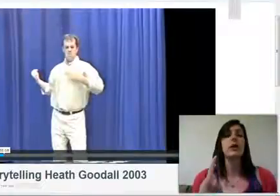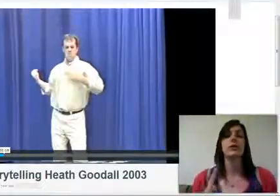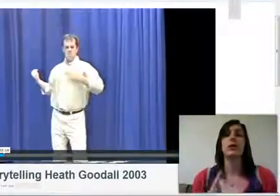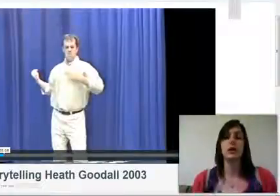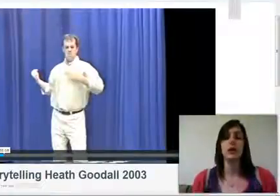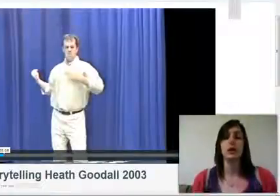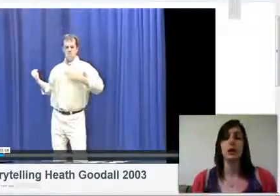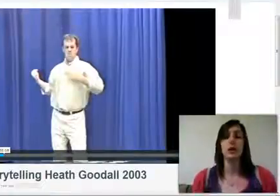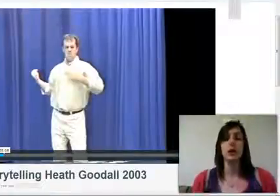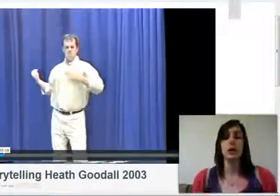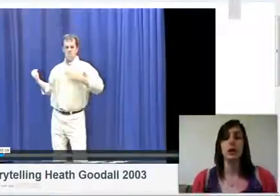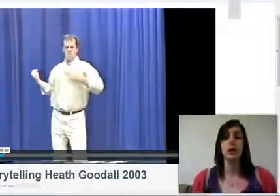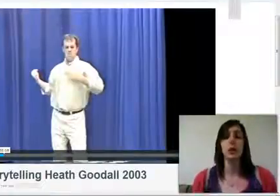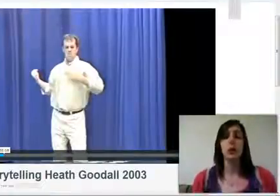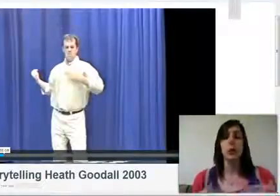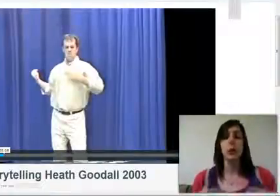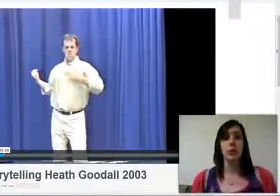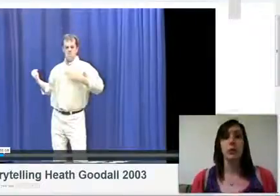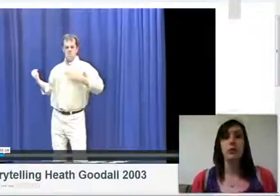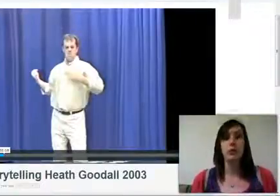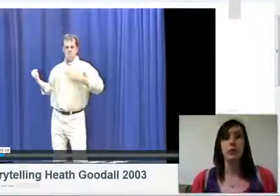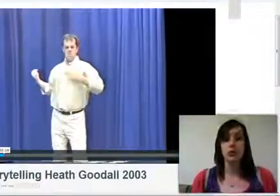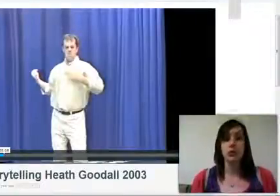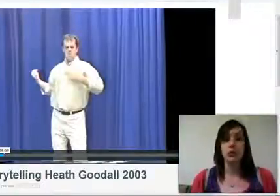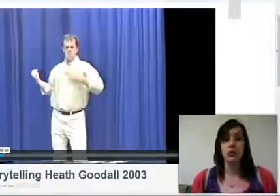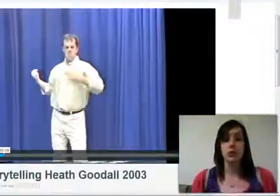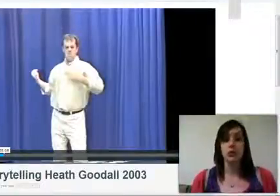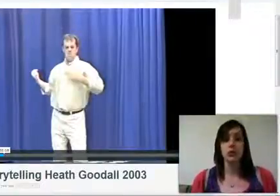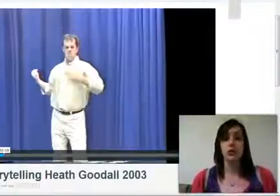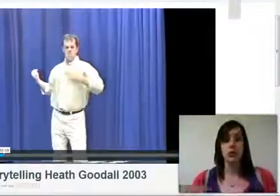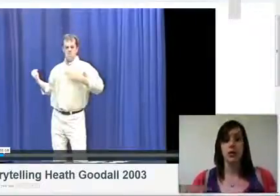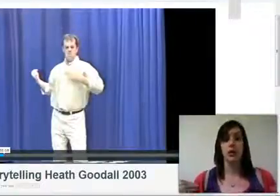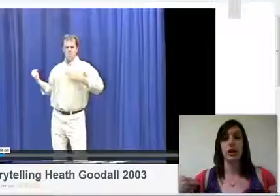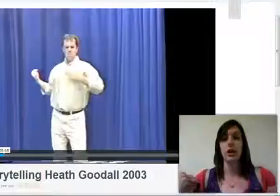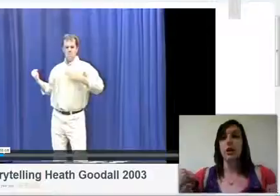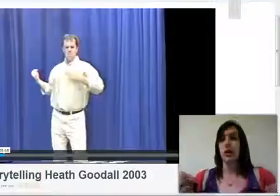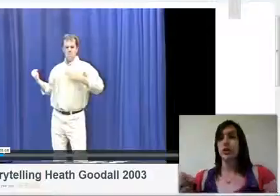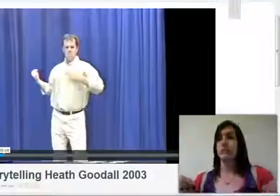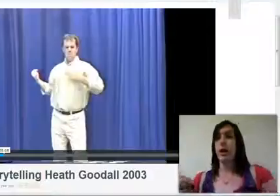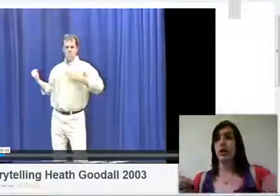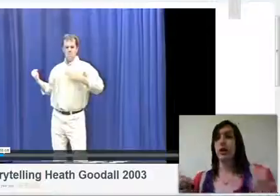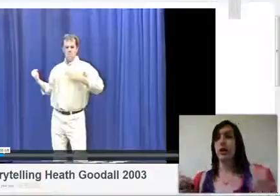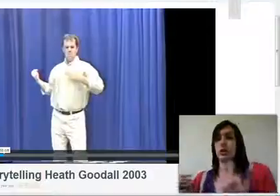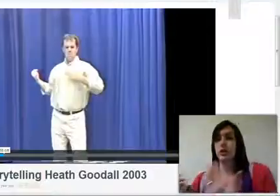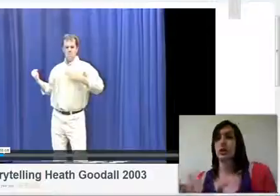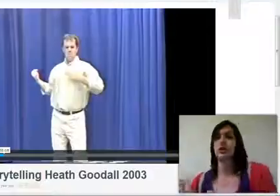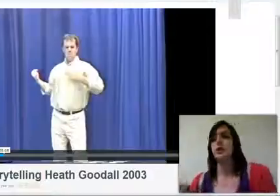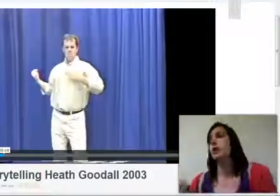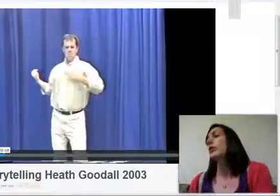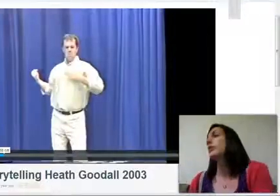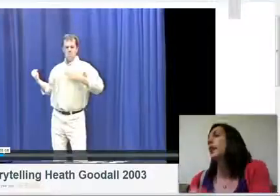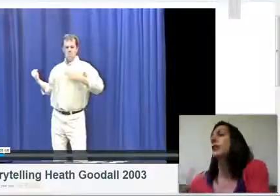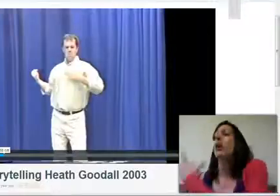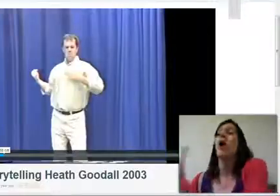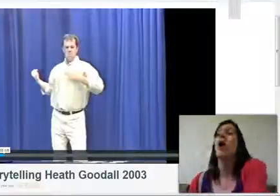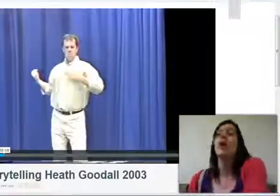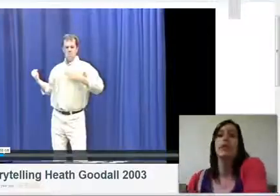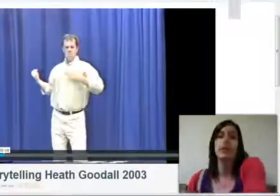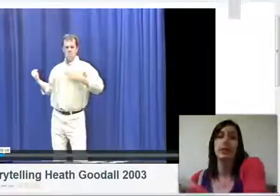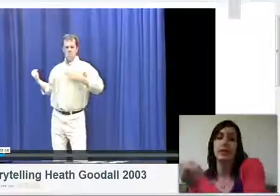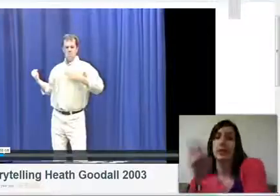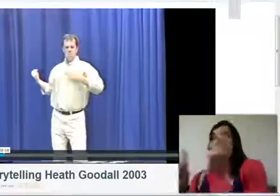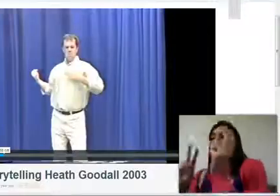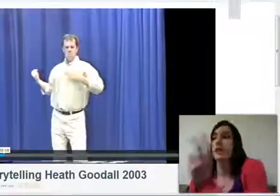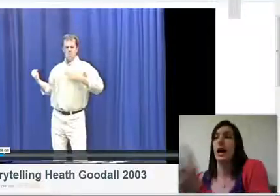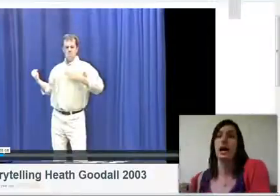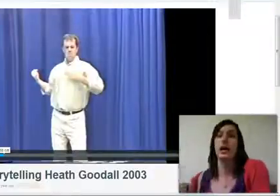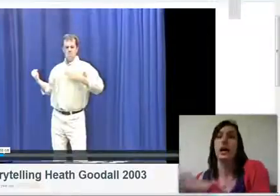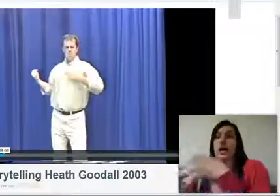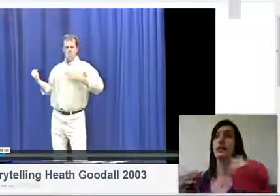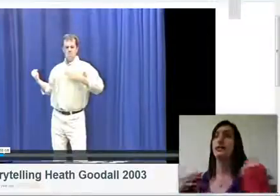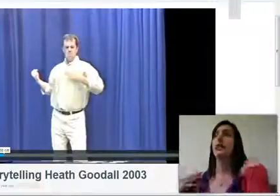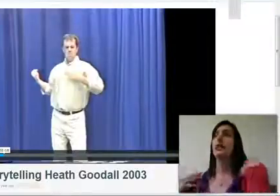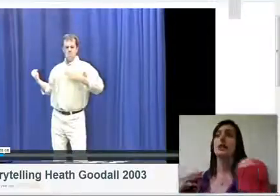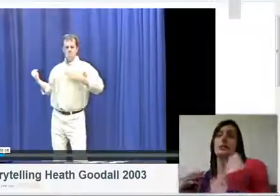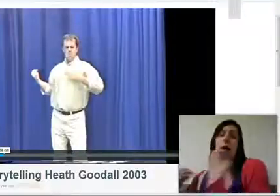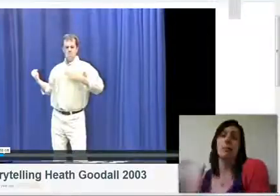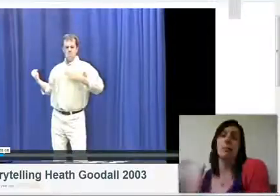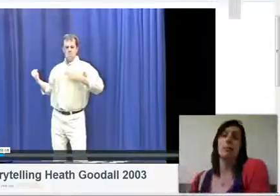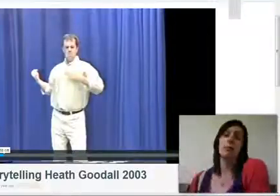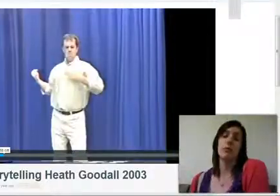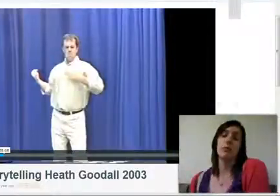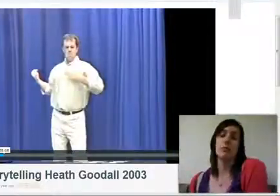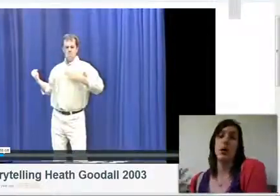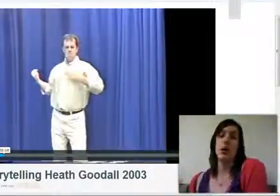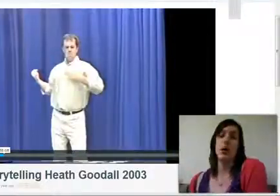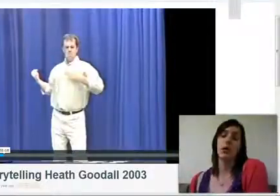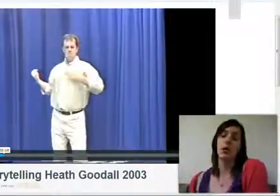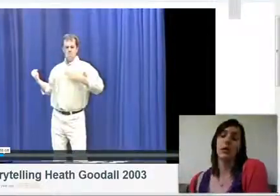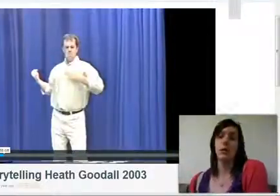So it's the first thing that I noticed, that when he started telling his story, his body was shifted to the right. All of his signs, his eye gaze, his